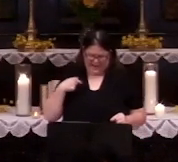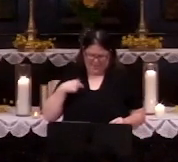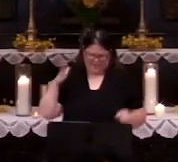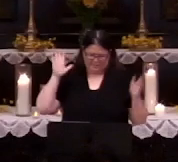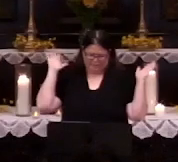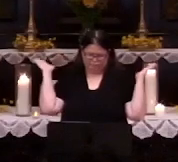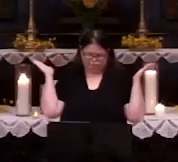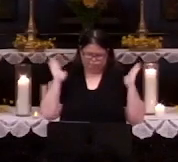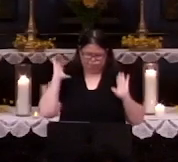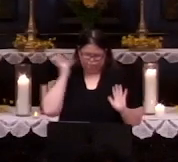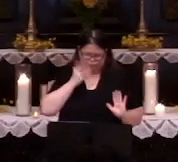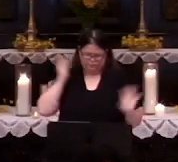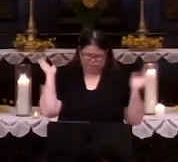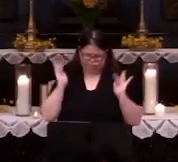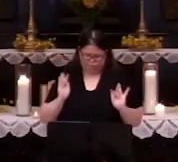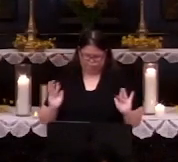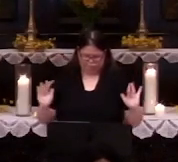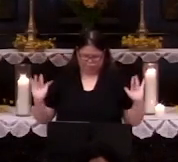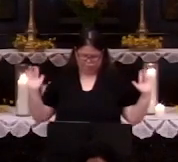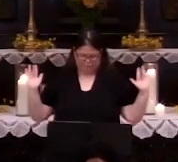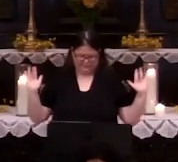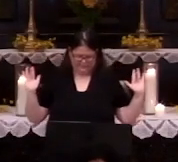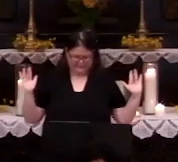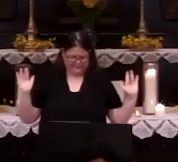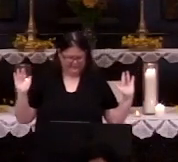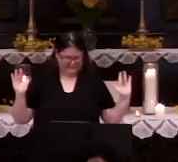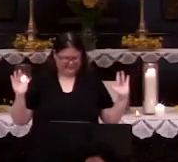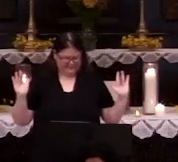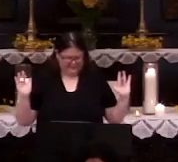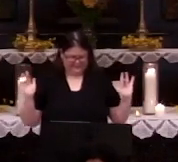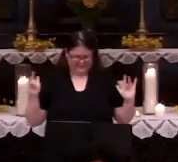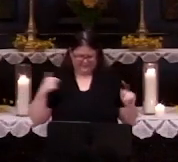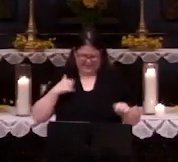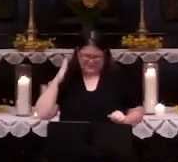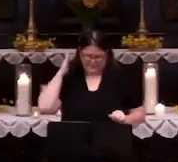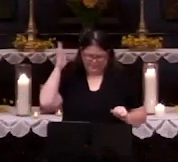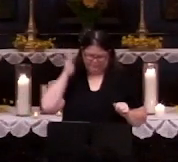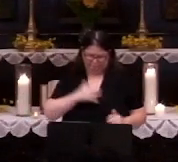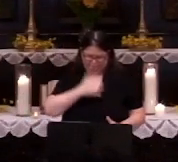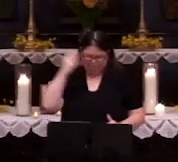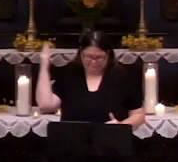need to be thrilling. I want to be Ray.